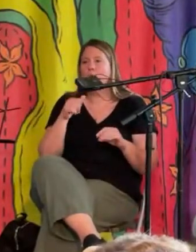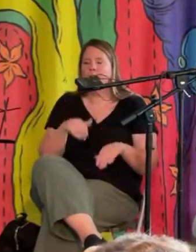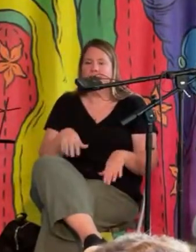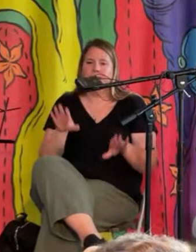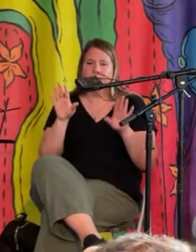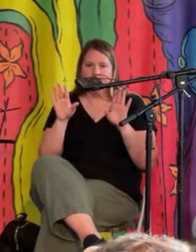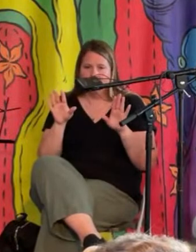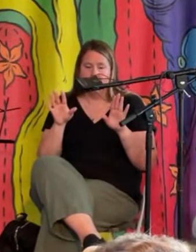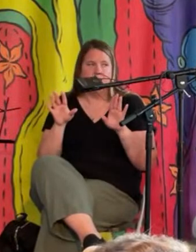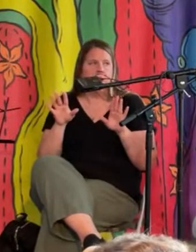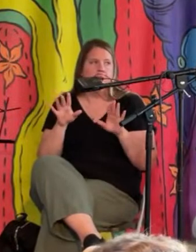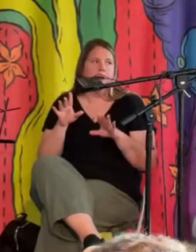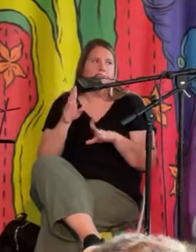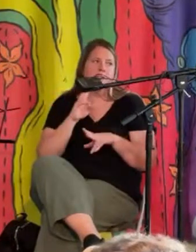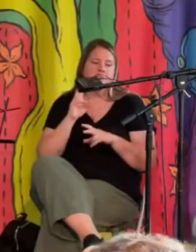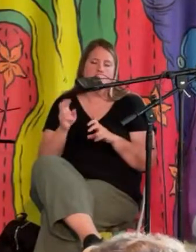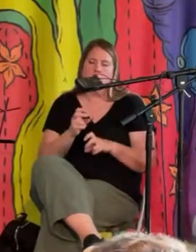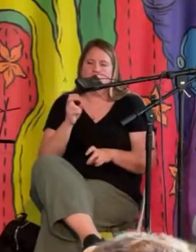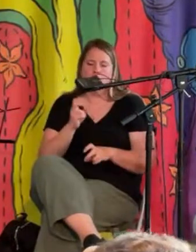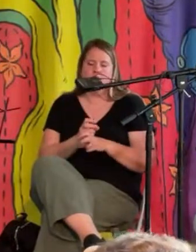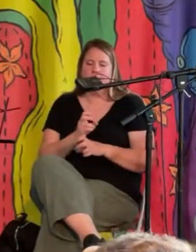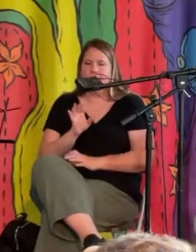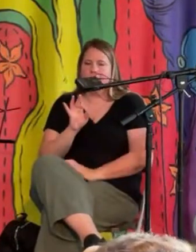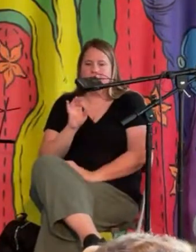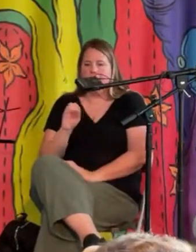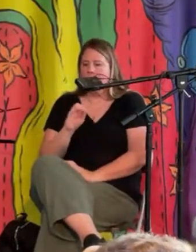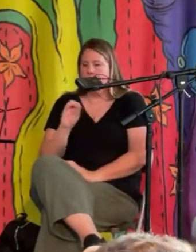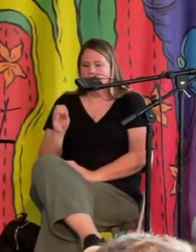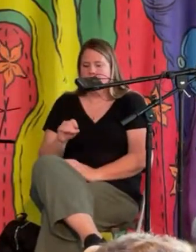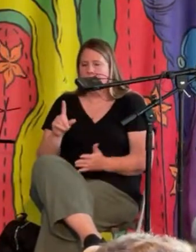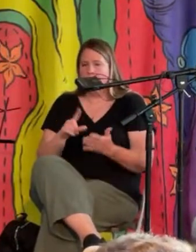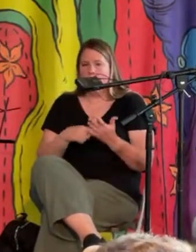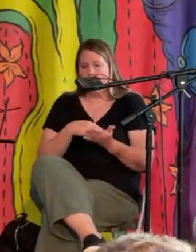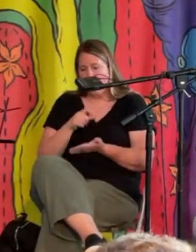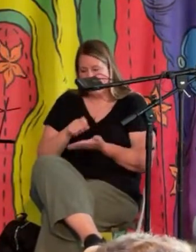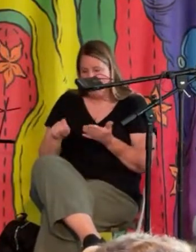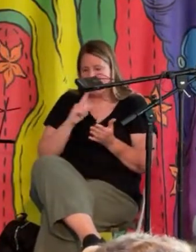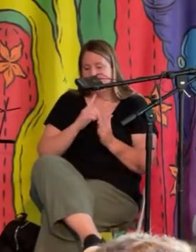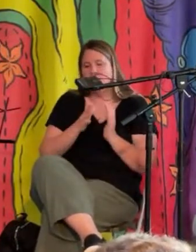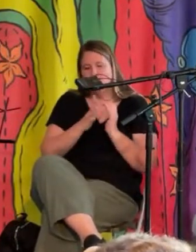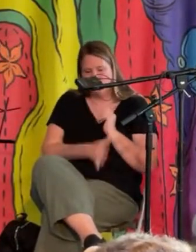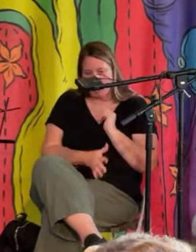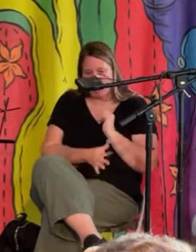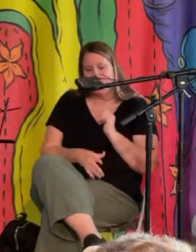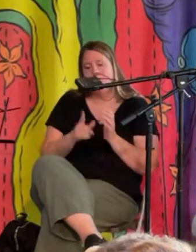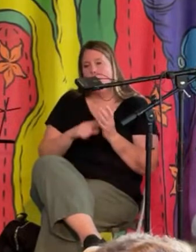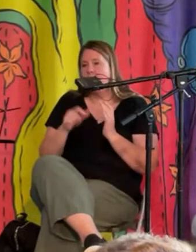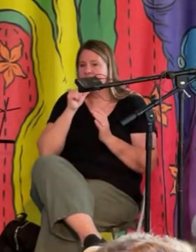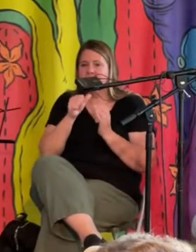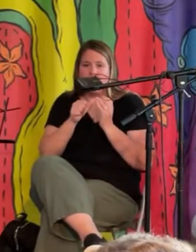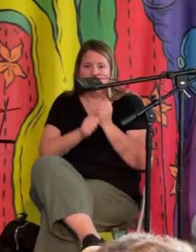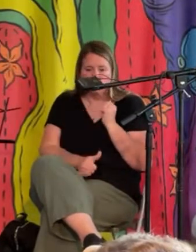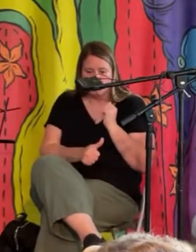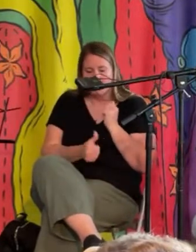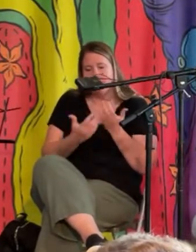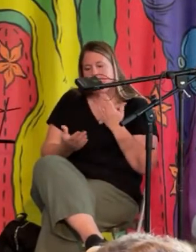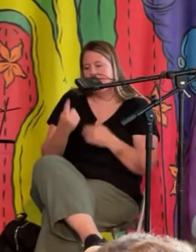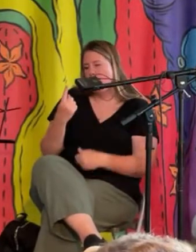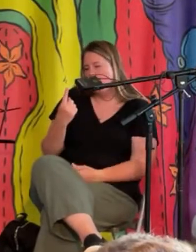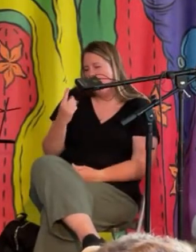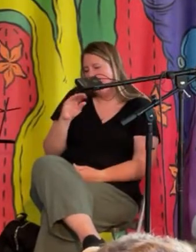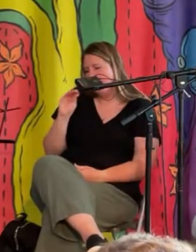so excruciating. You know, like 90% of what I write is shit. Of the 10% that is not shit, maybe 1%